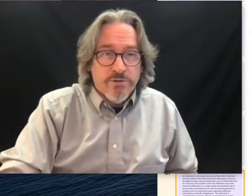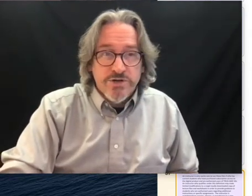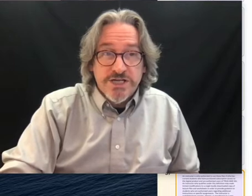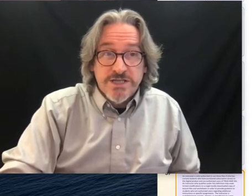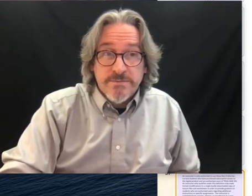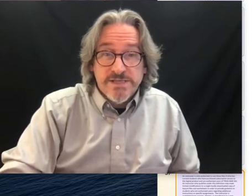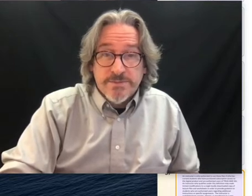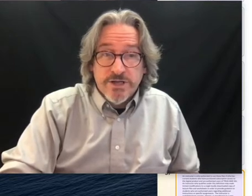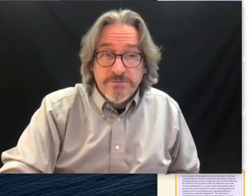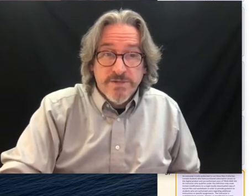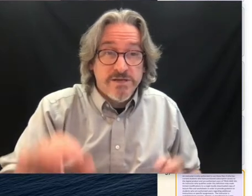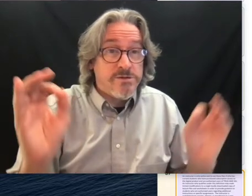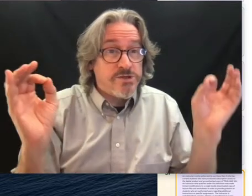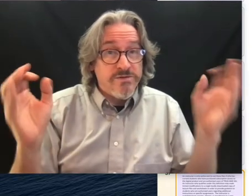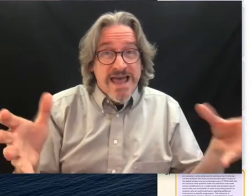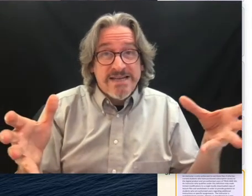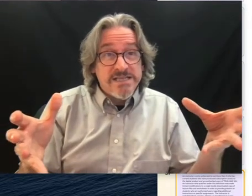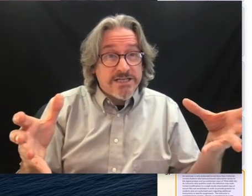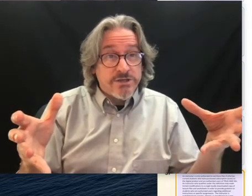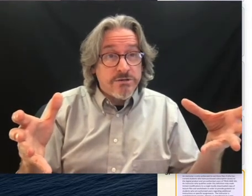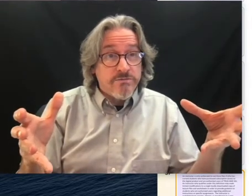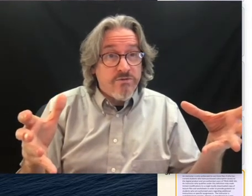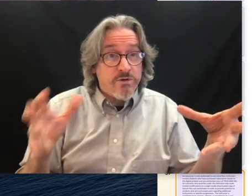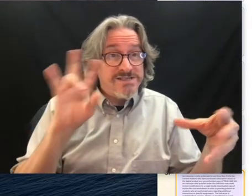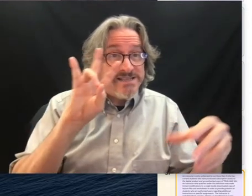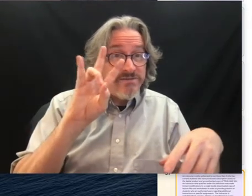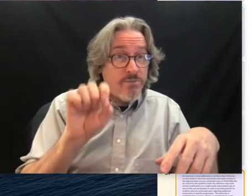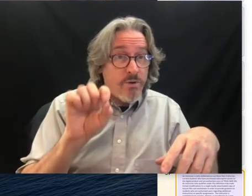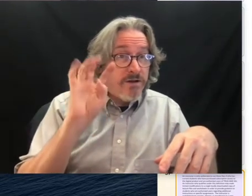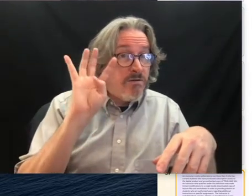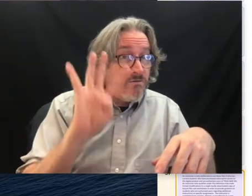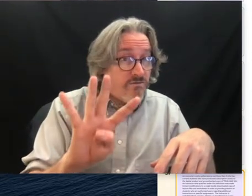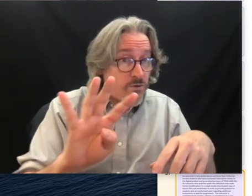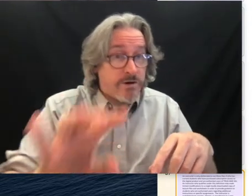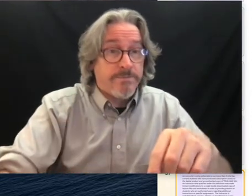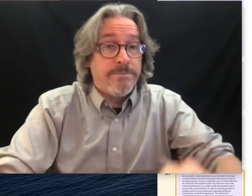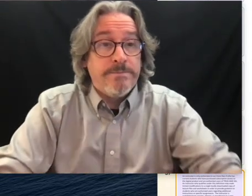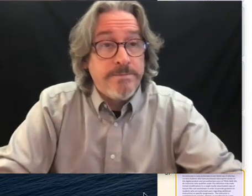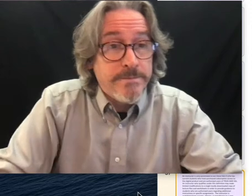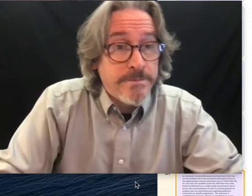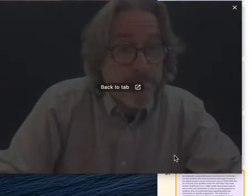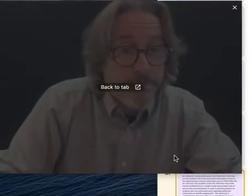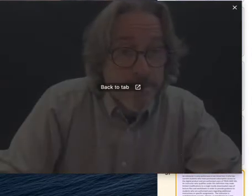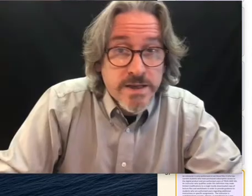want to approach each of them separately. So that is the lecture for 7.4.